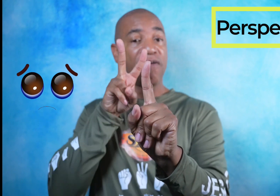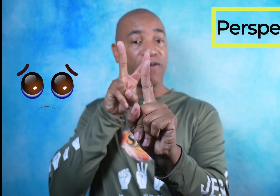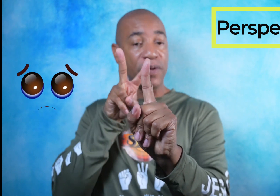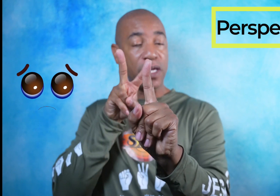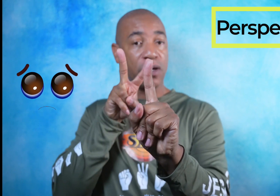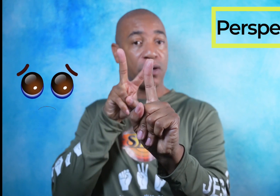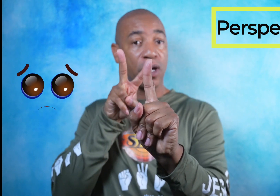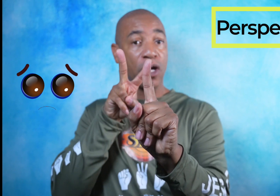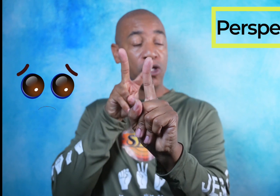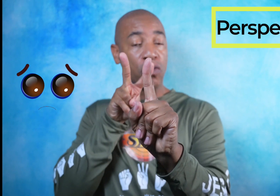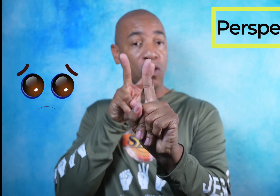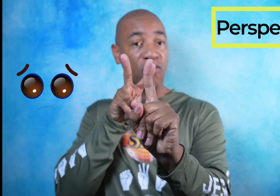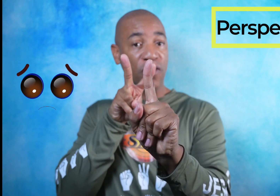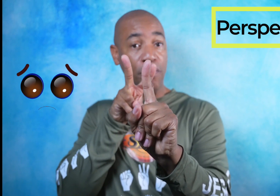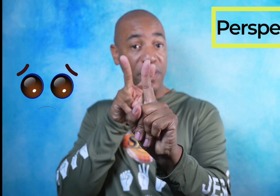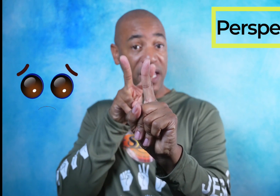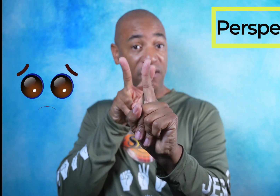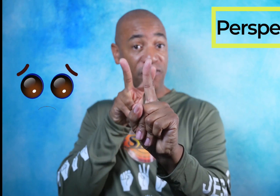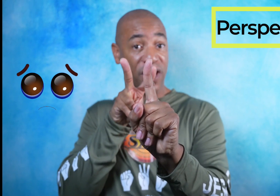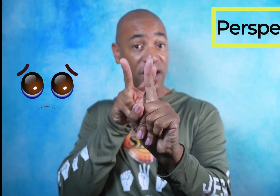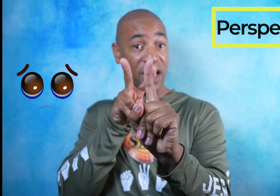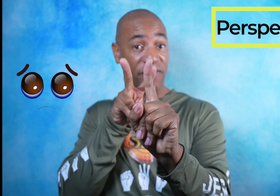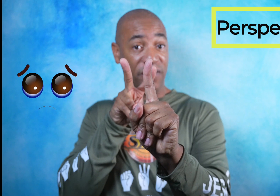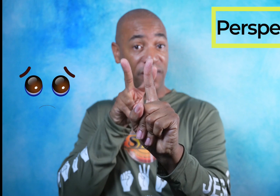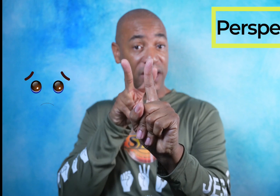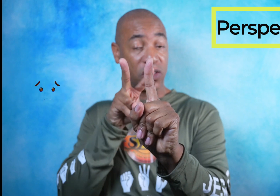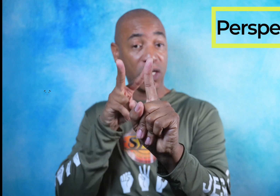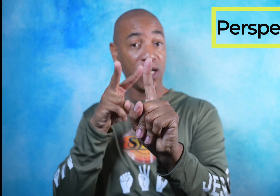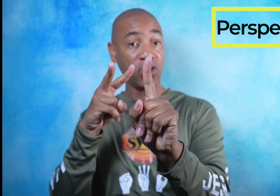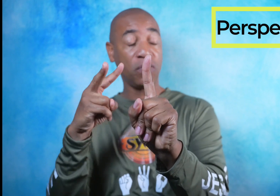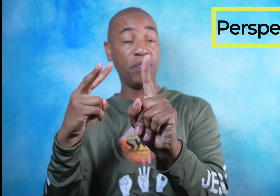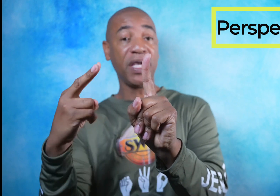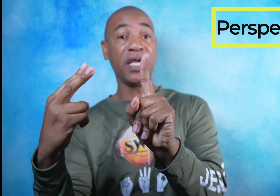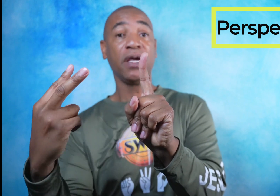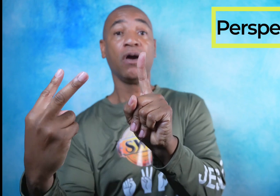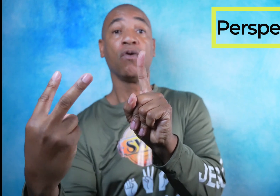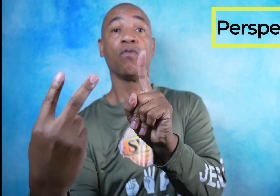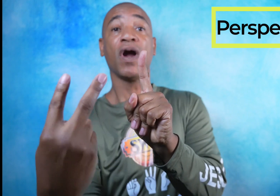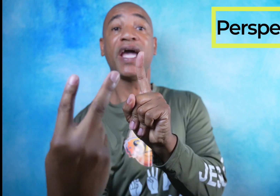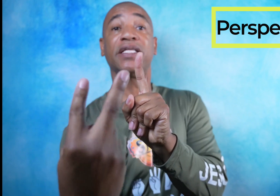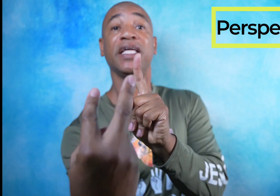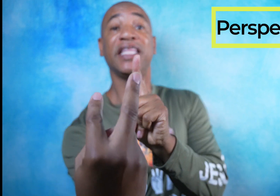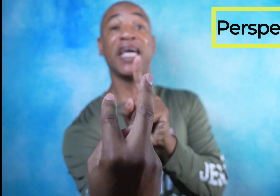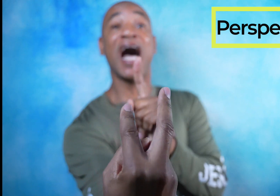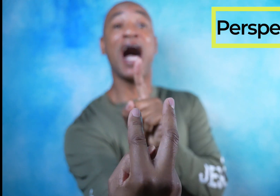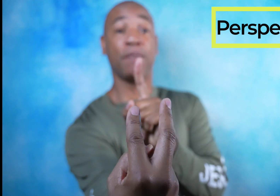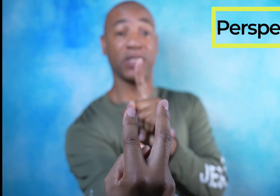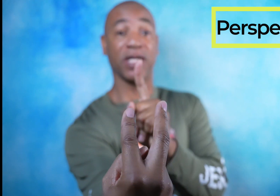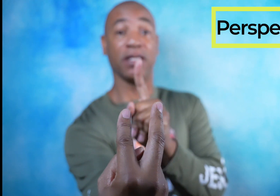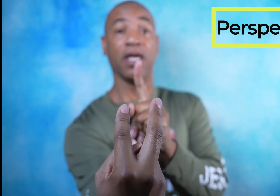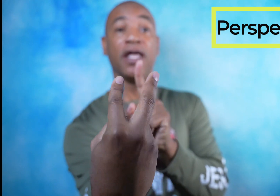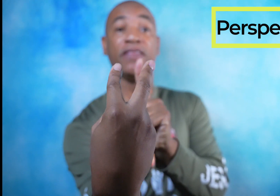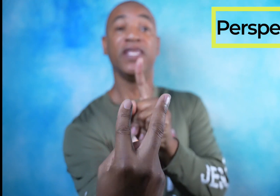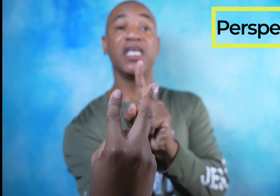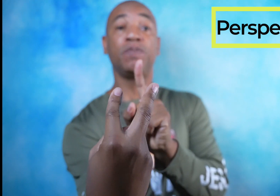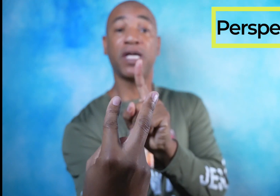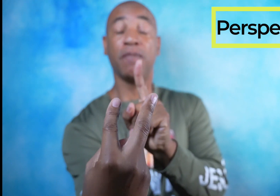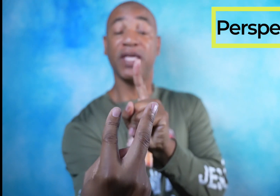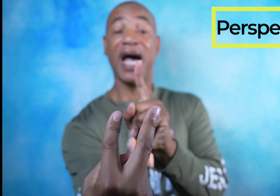From here, you'll go from being in front of the face to being right the opposite. These become the